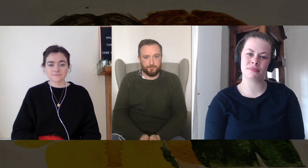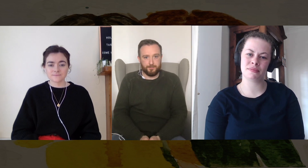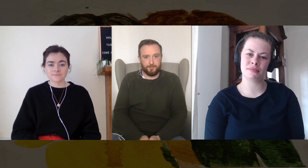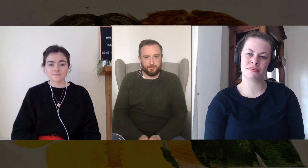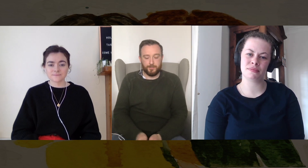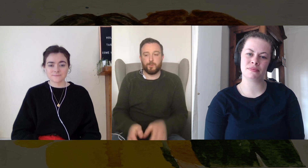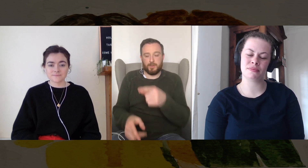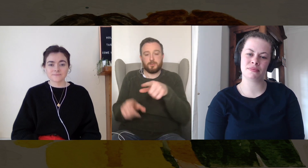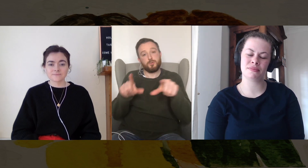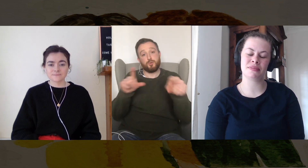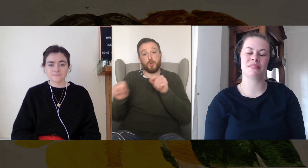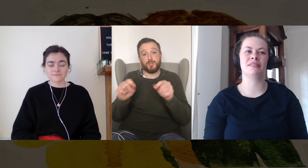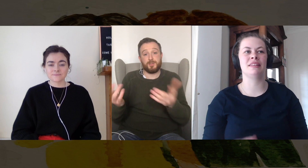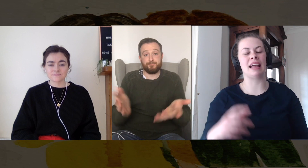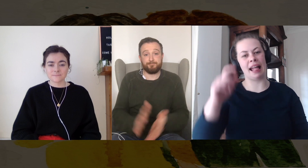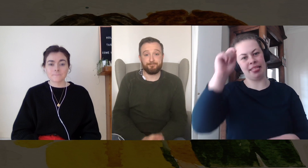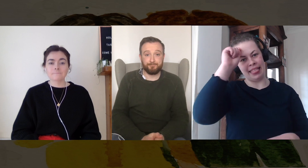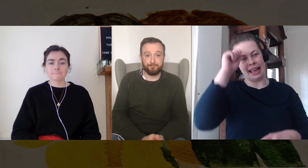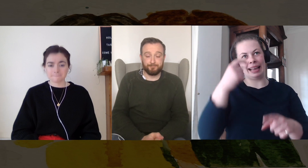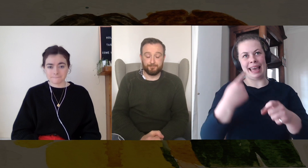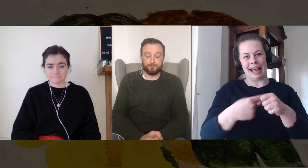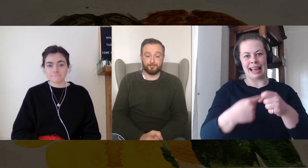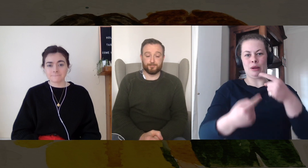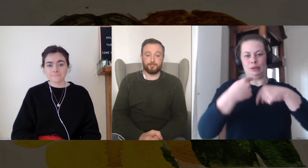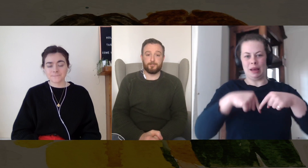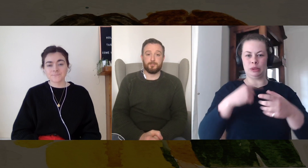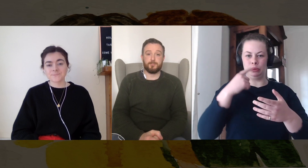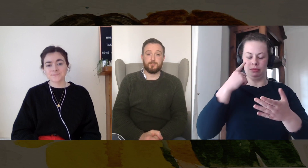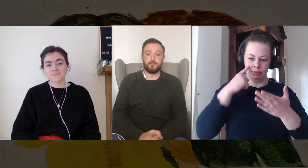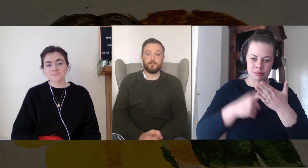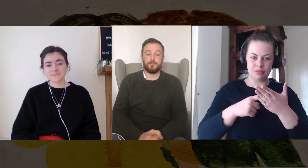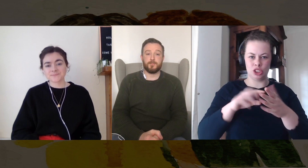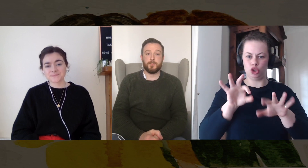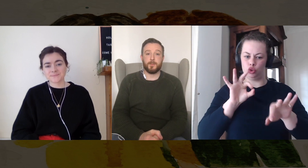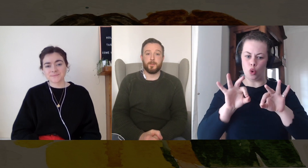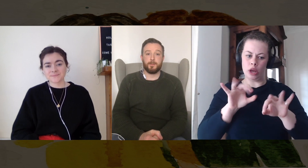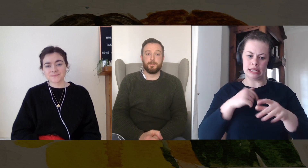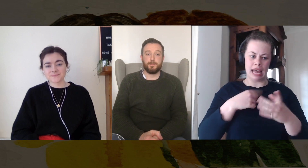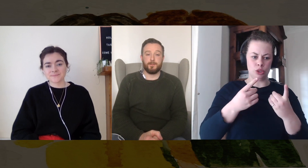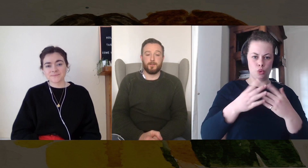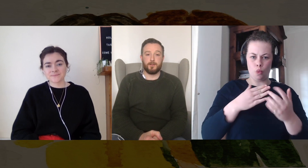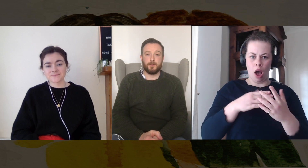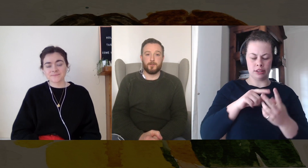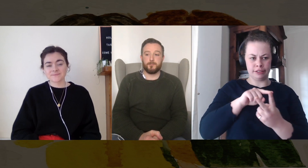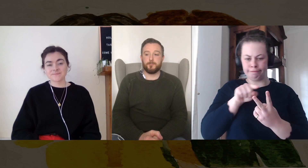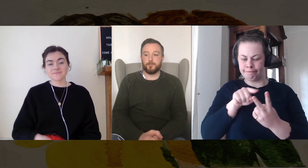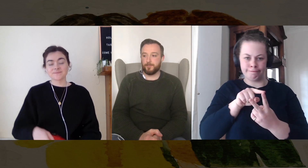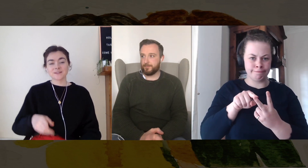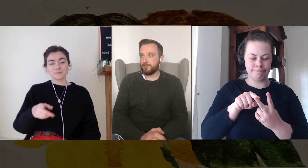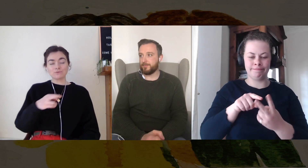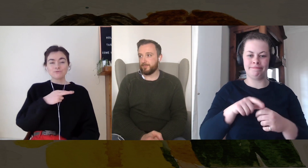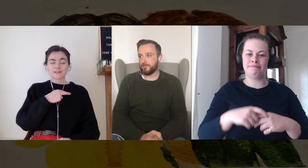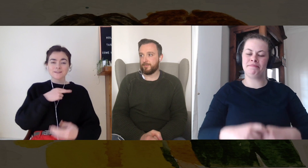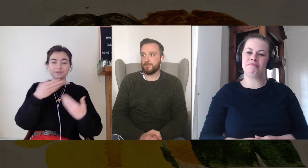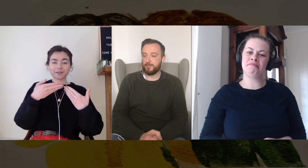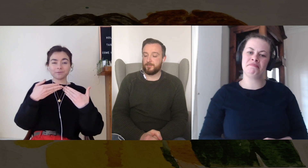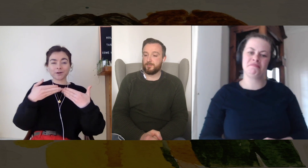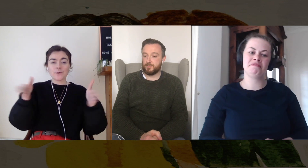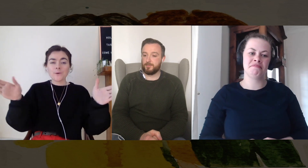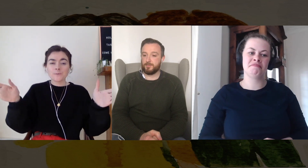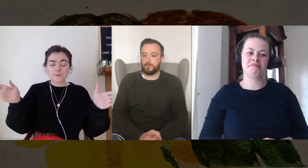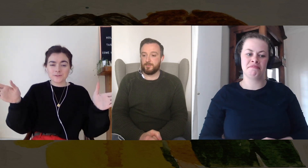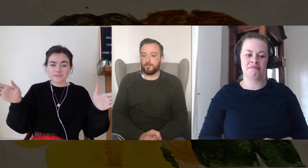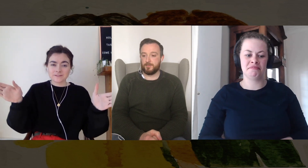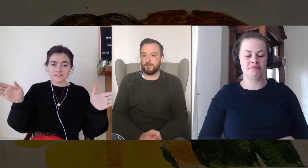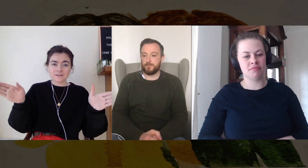we can interact with this vessel that we happen to embody on our, you know, our tenure of life on earth, and we can do something about it